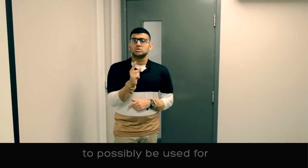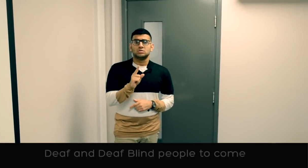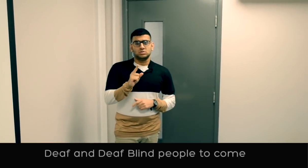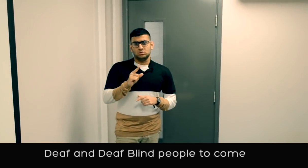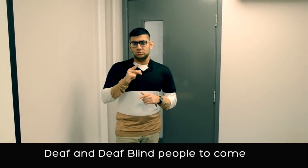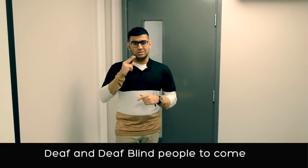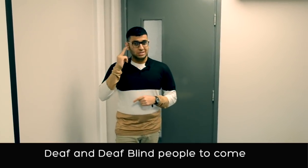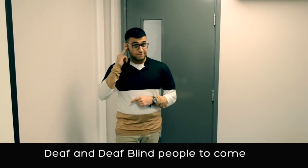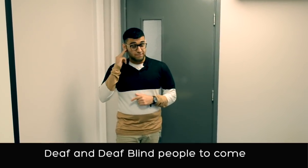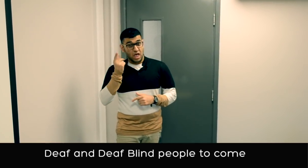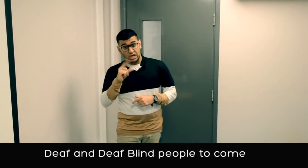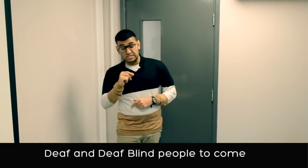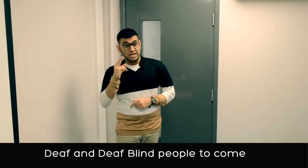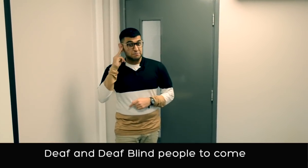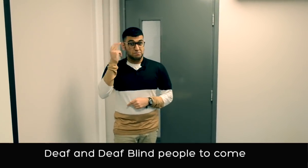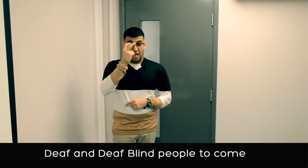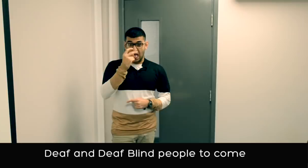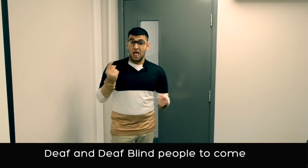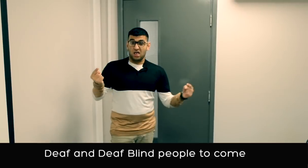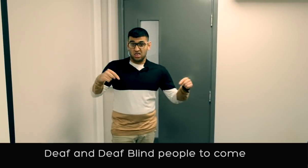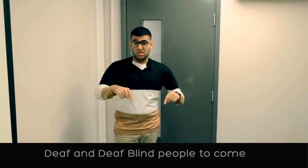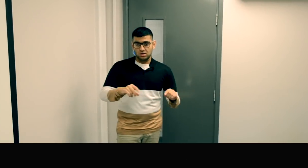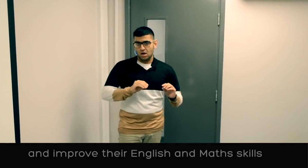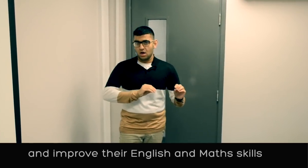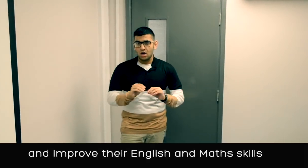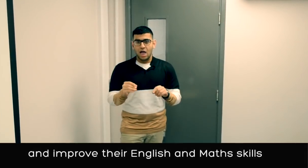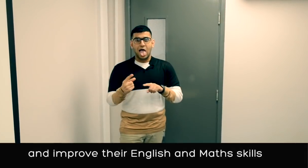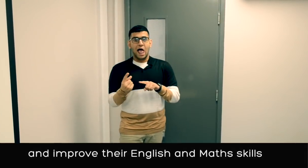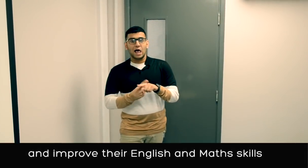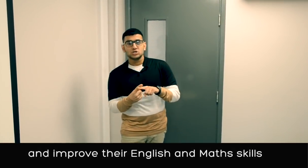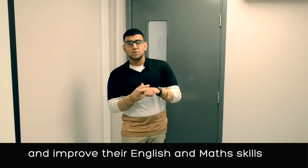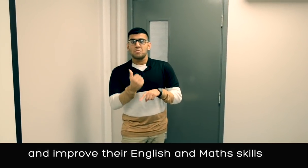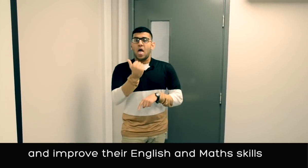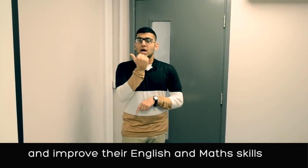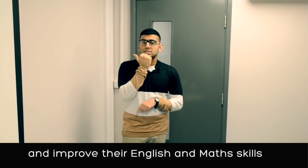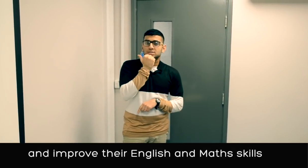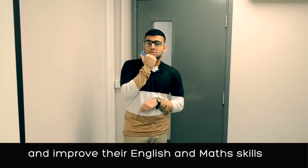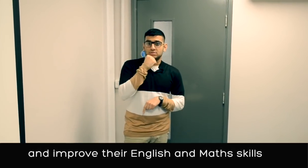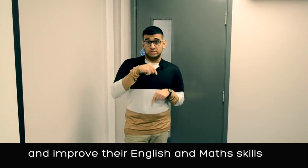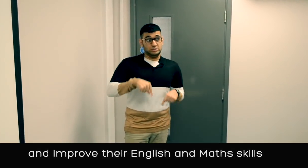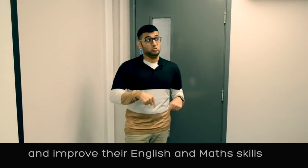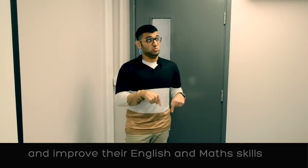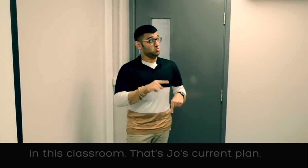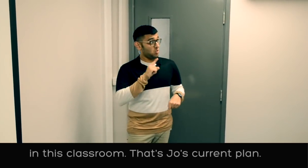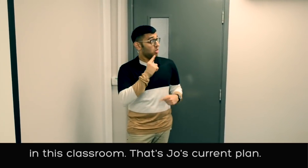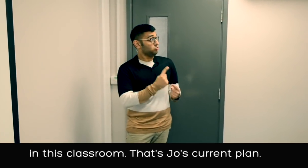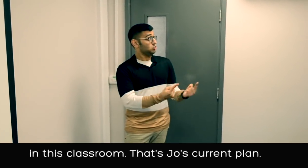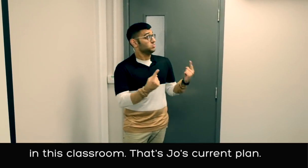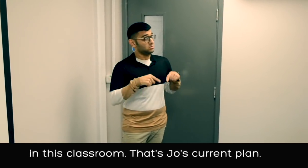come and improve their English and math skills in this classroom. That's Joe's current plan.